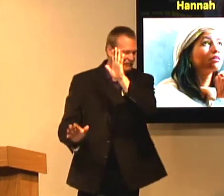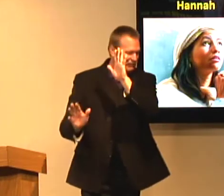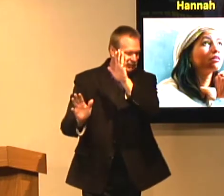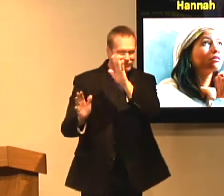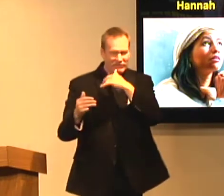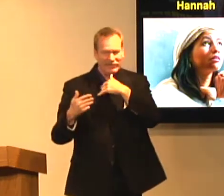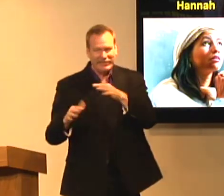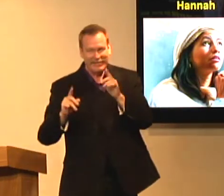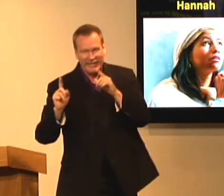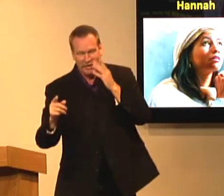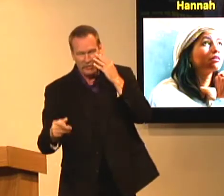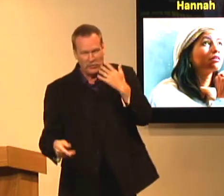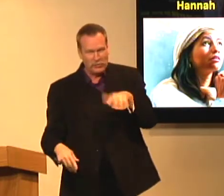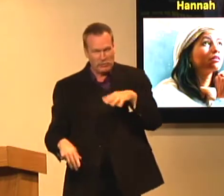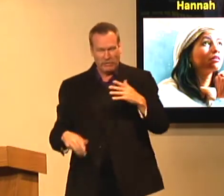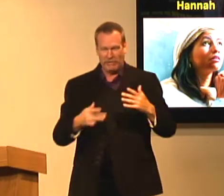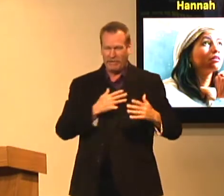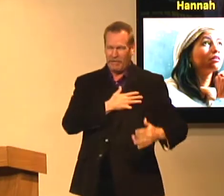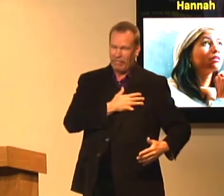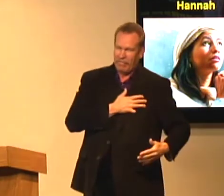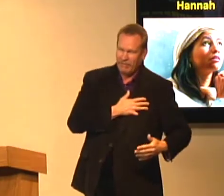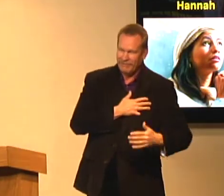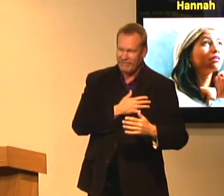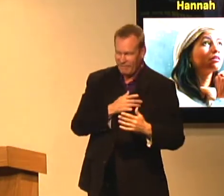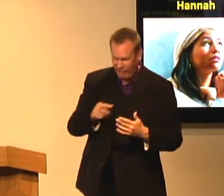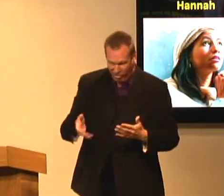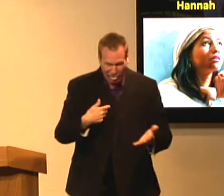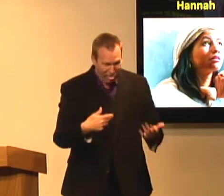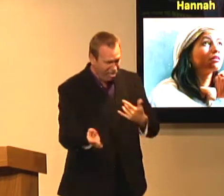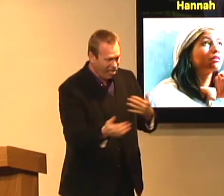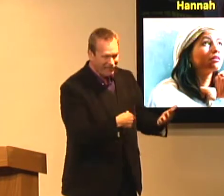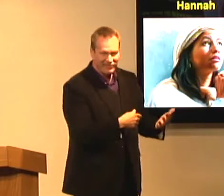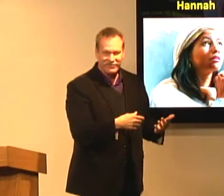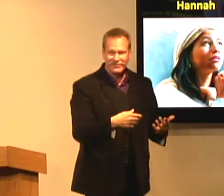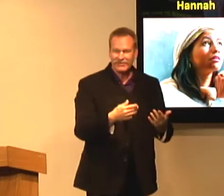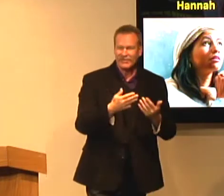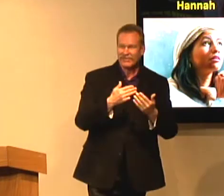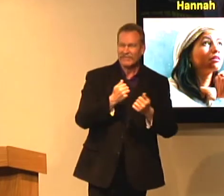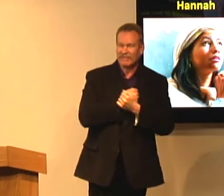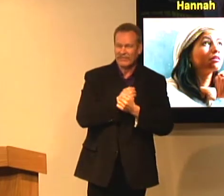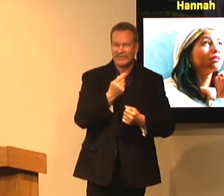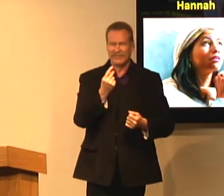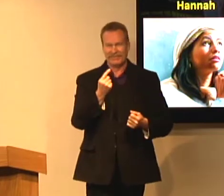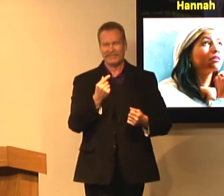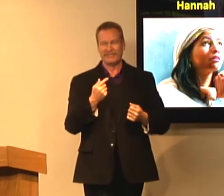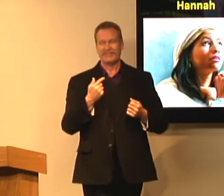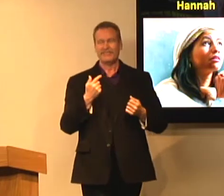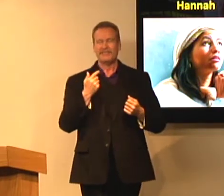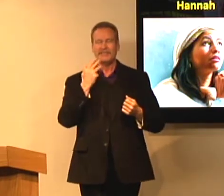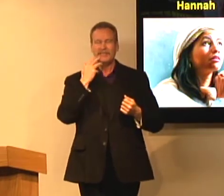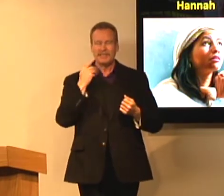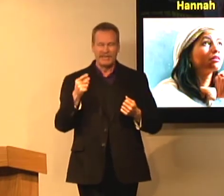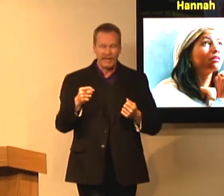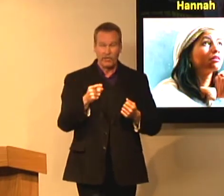never go there anymore. I can't go there. It just breaks my heart. Because it's like I want to take them all, just to love